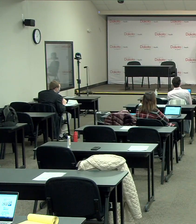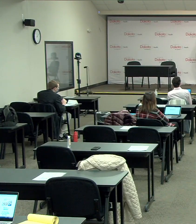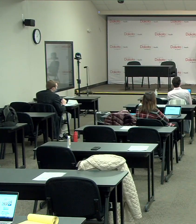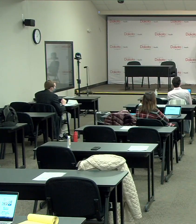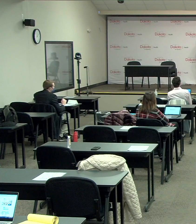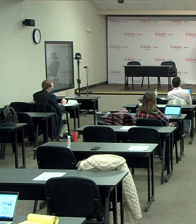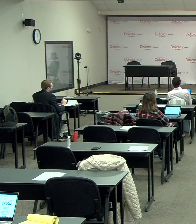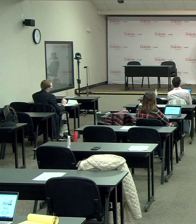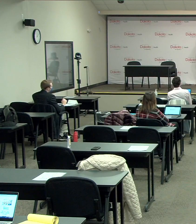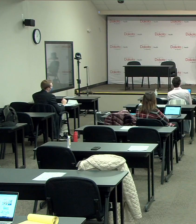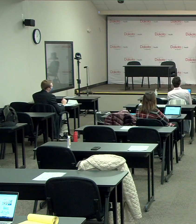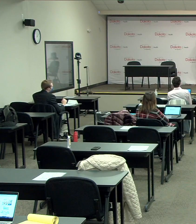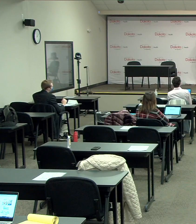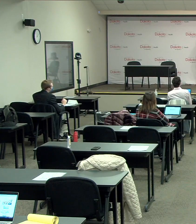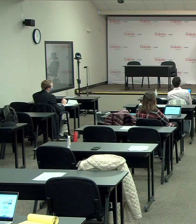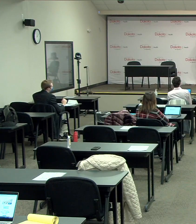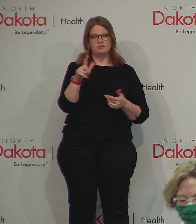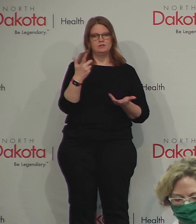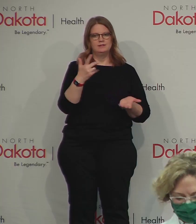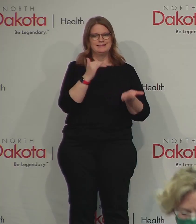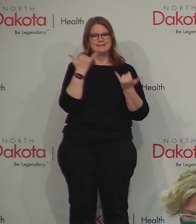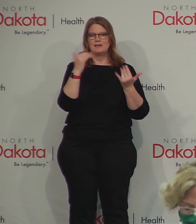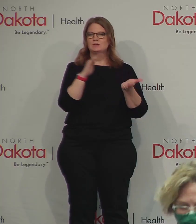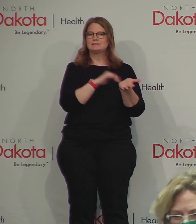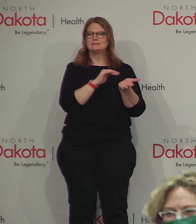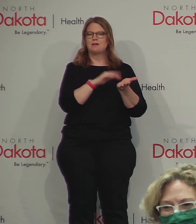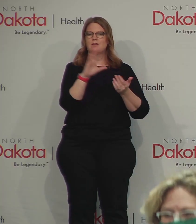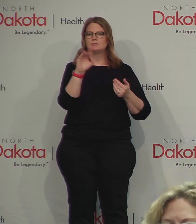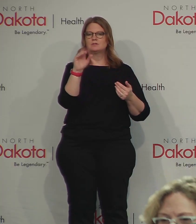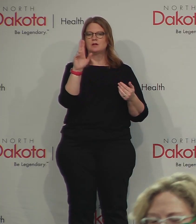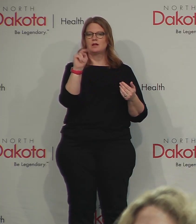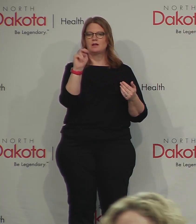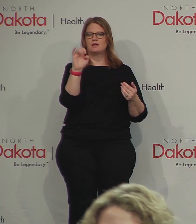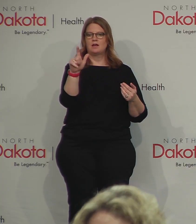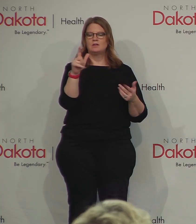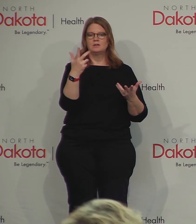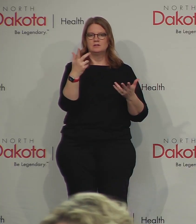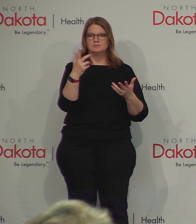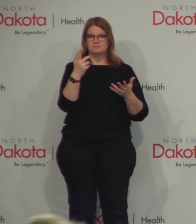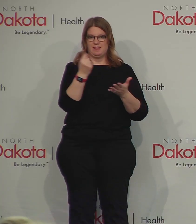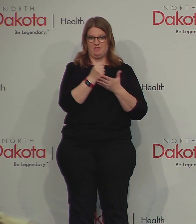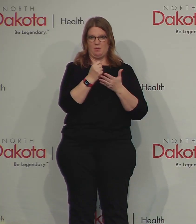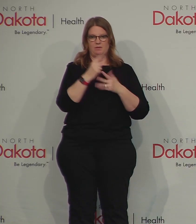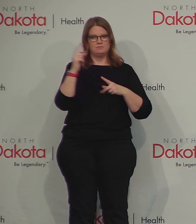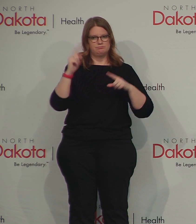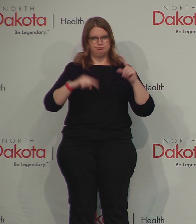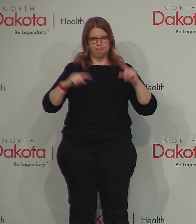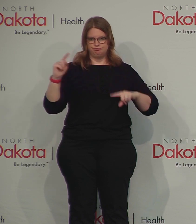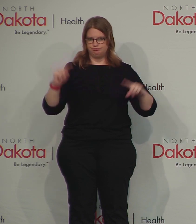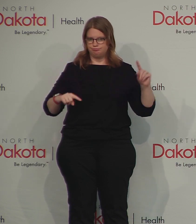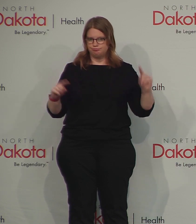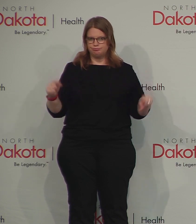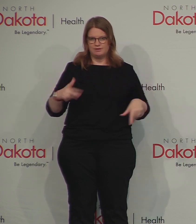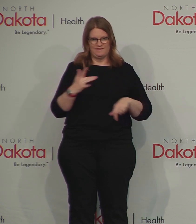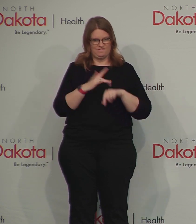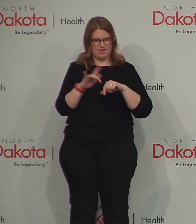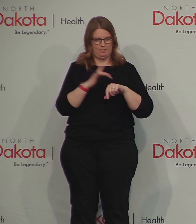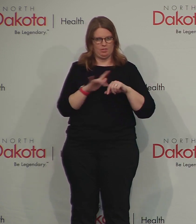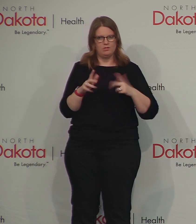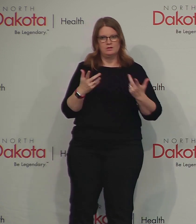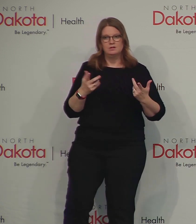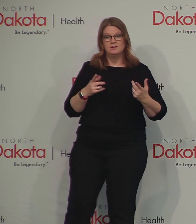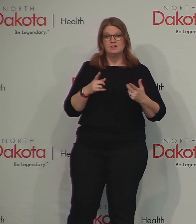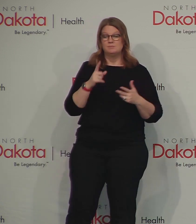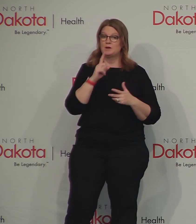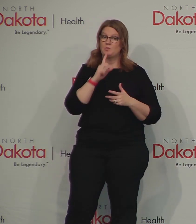Thank you, Dr. Connell. And again, as Dr. Connell said, a variety of therapeutics available now, but the key is getting